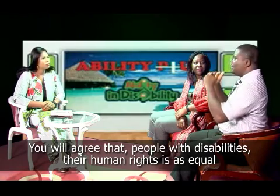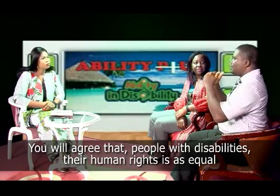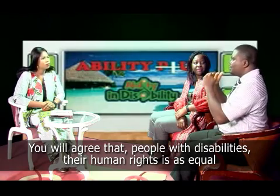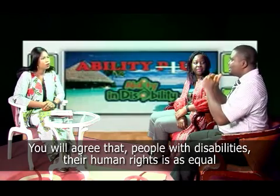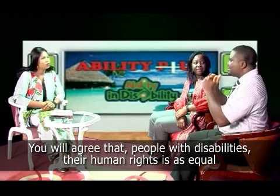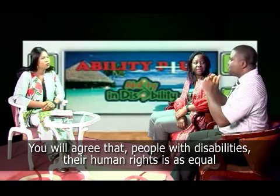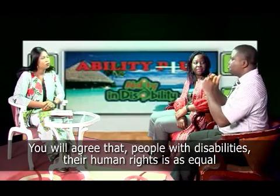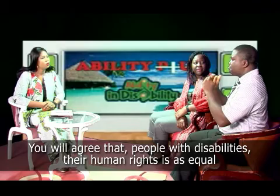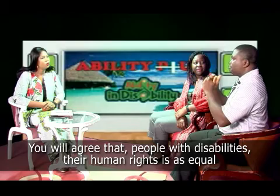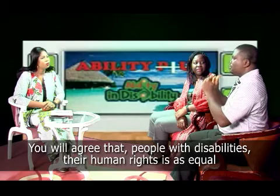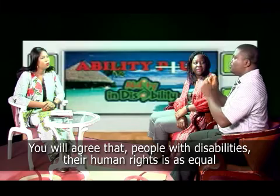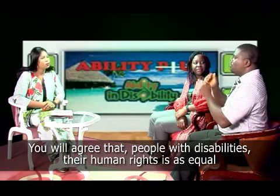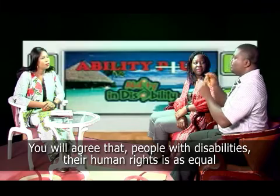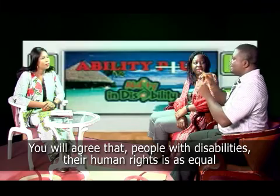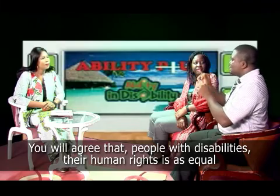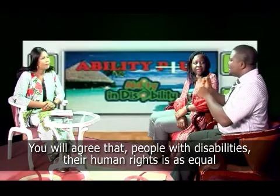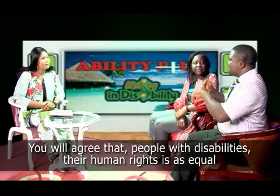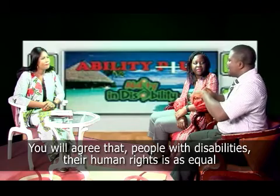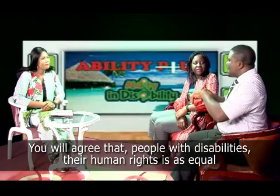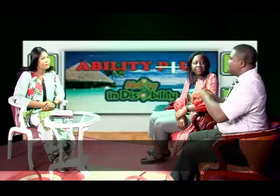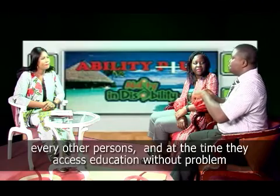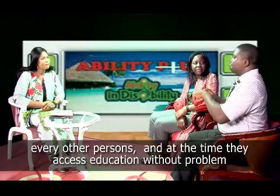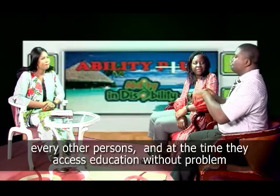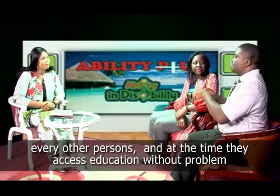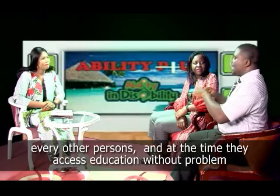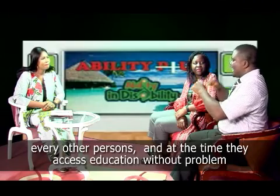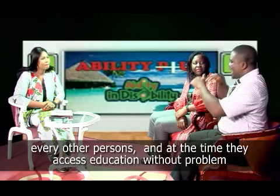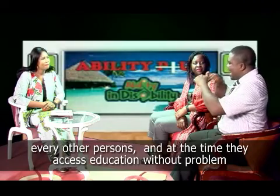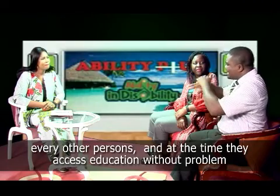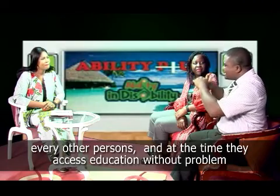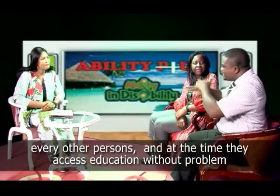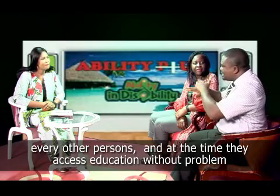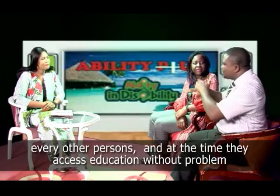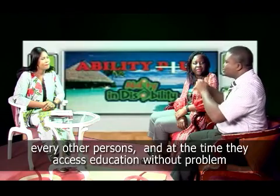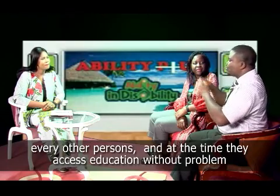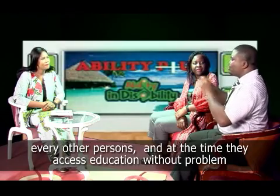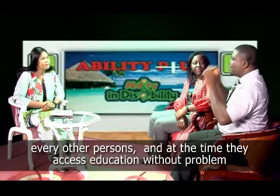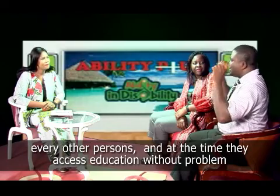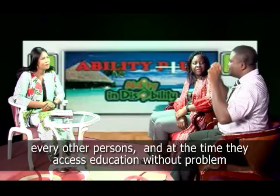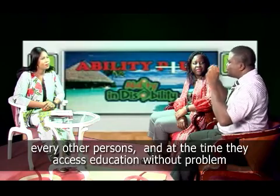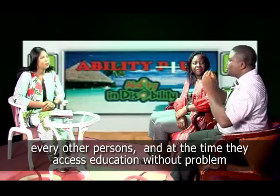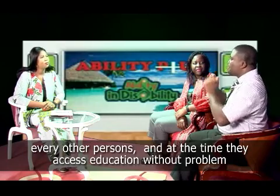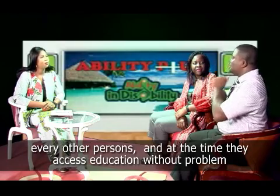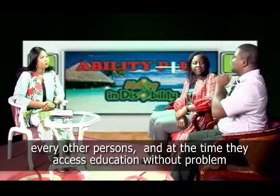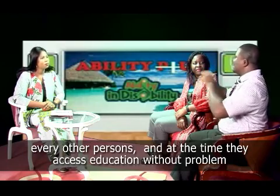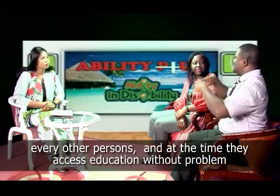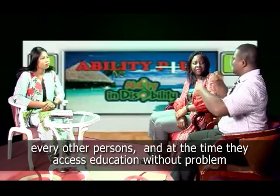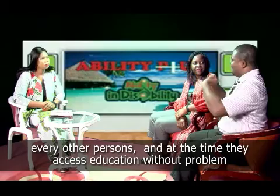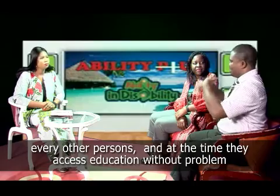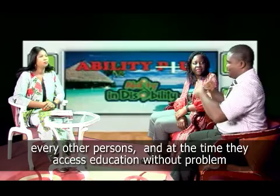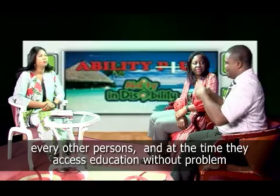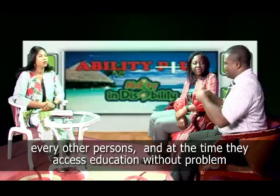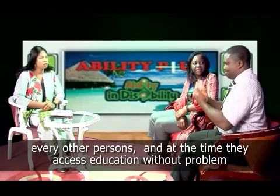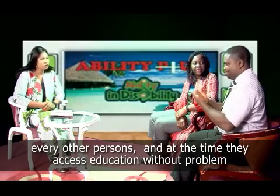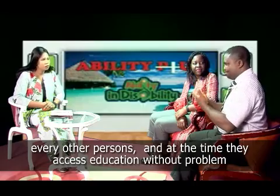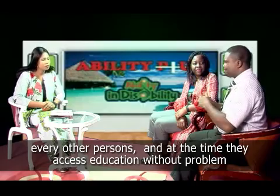their human rights is as equal as every other person's, and at the time they access education without